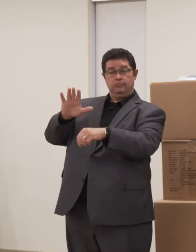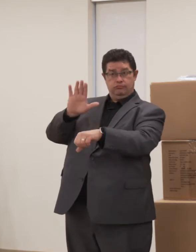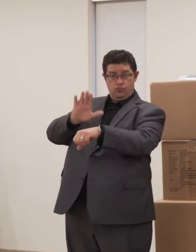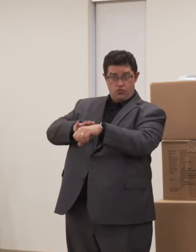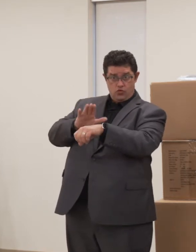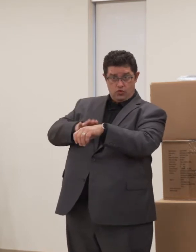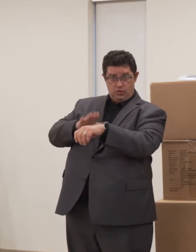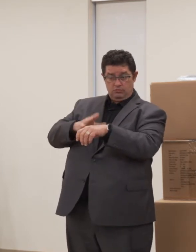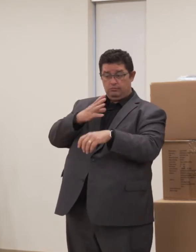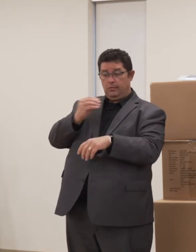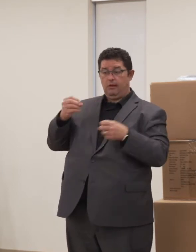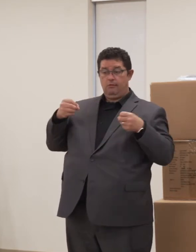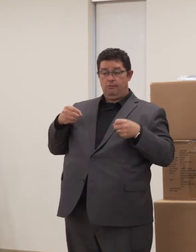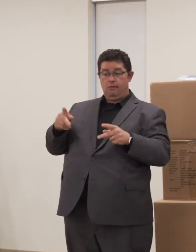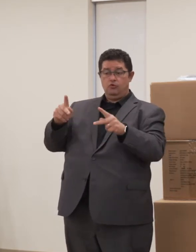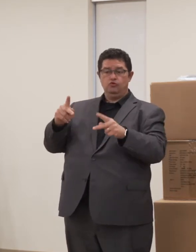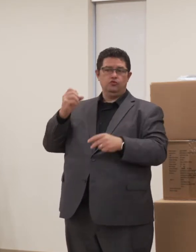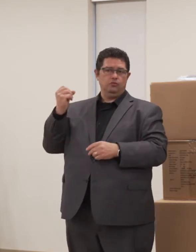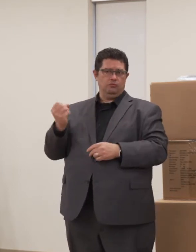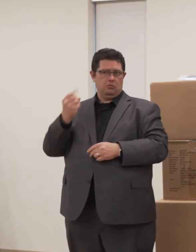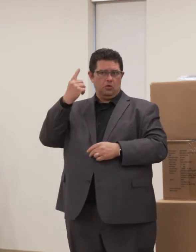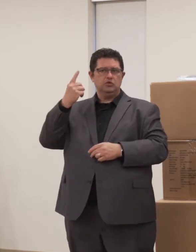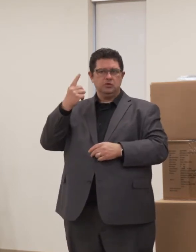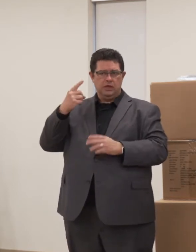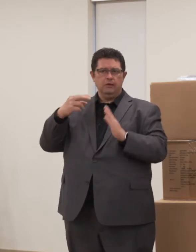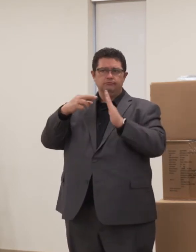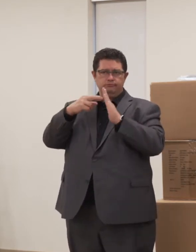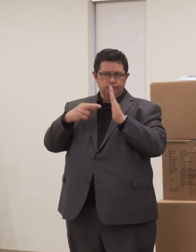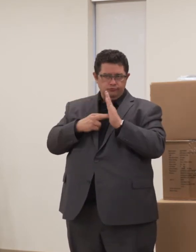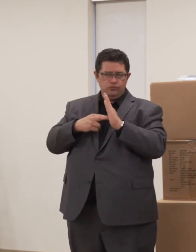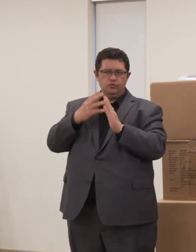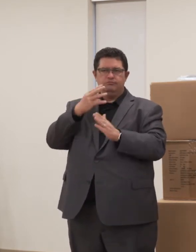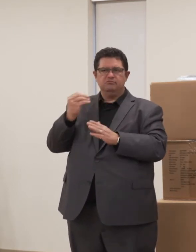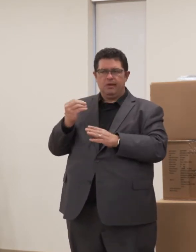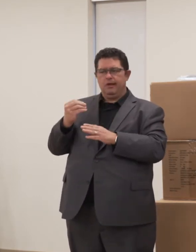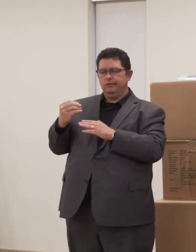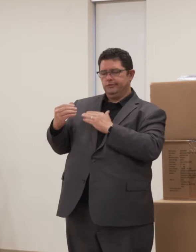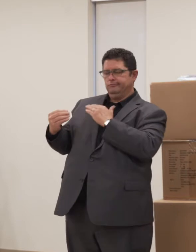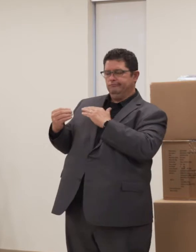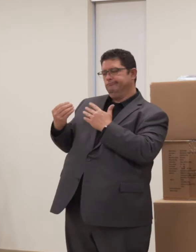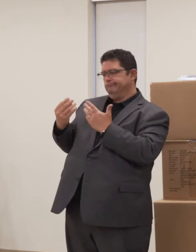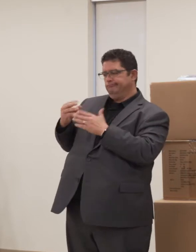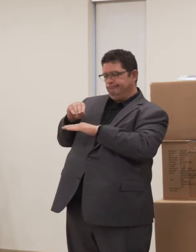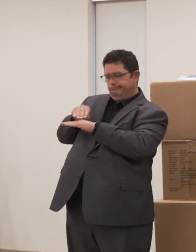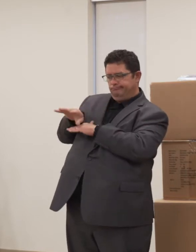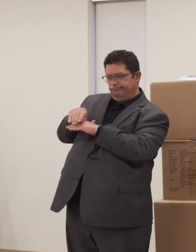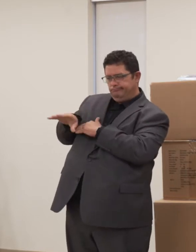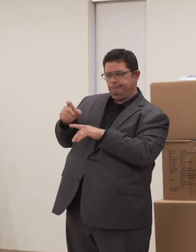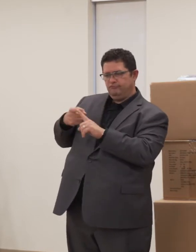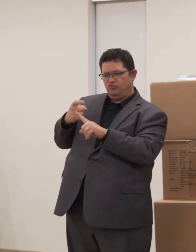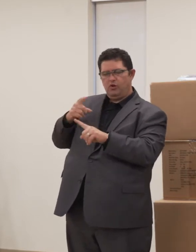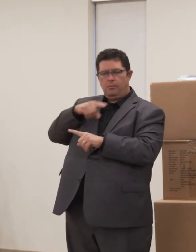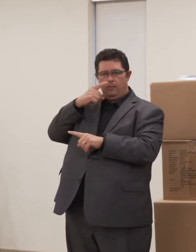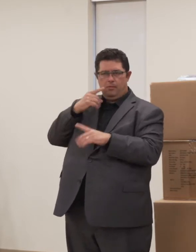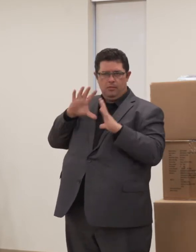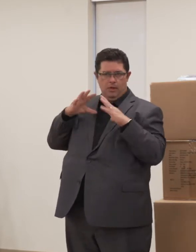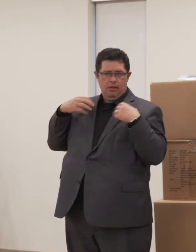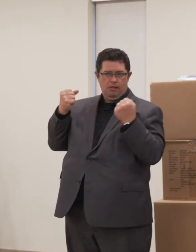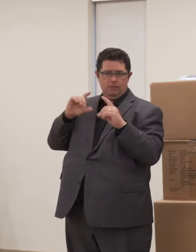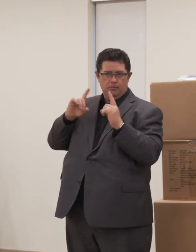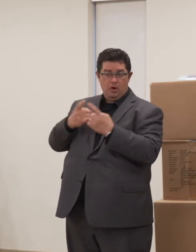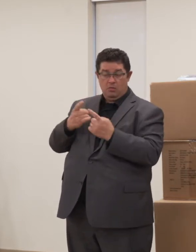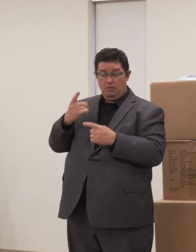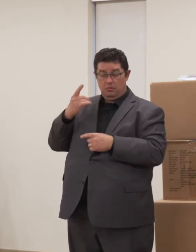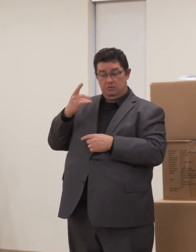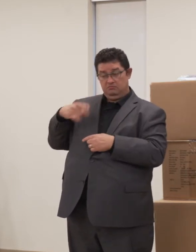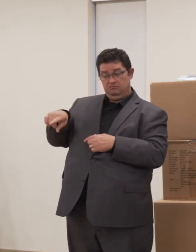and opportunity to understand the guidelines and even get some coaching from our Public Health Department. But if businesses continue to